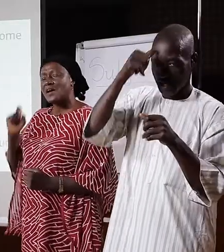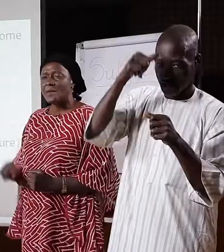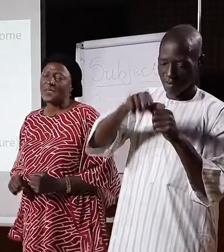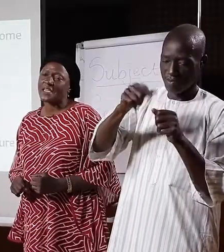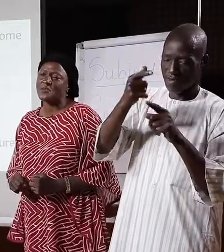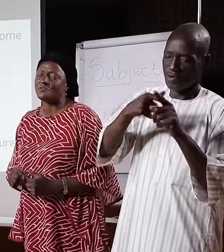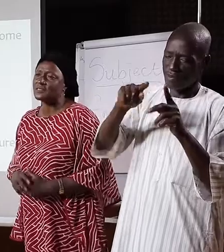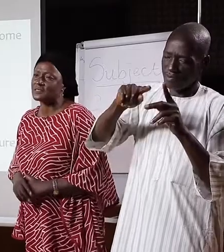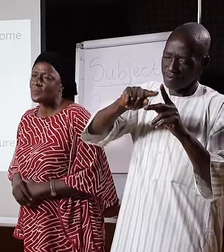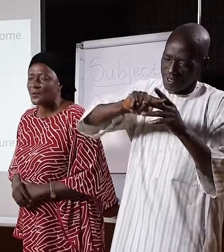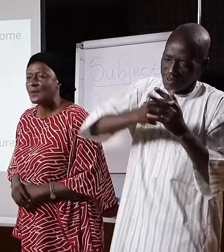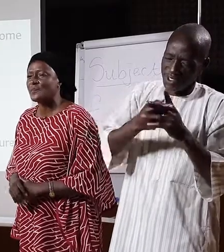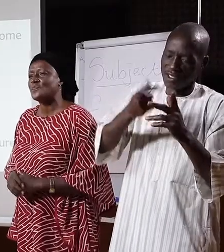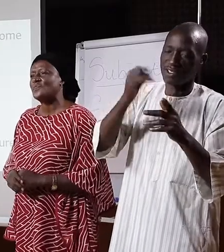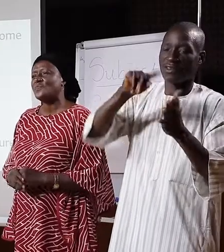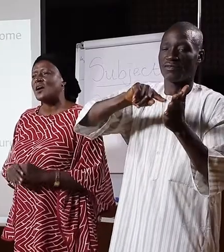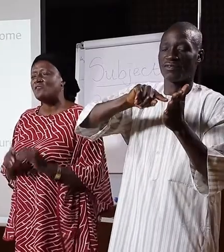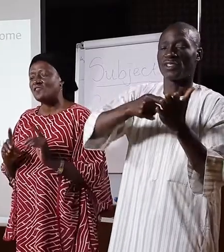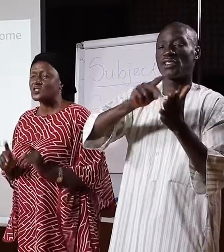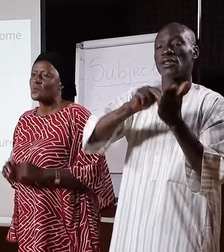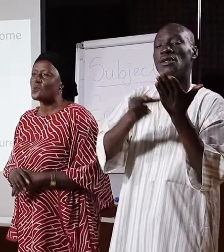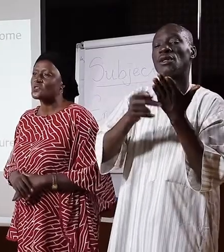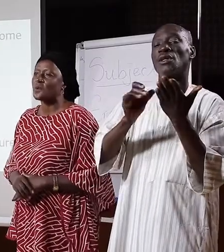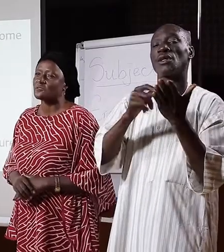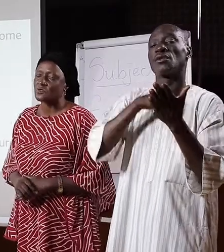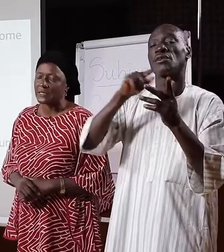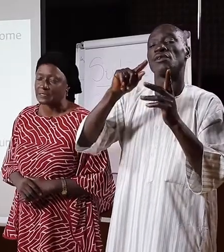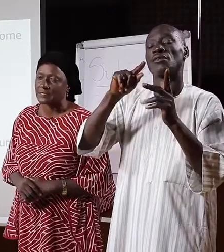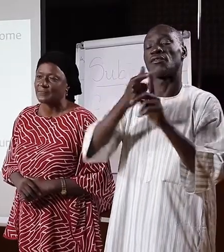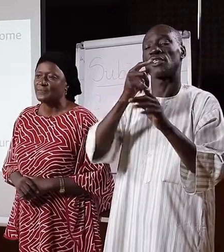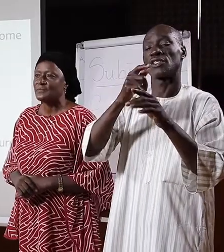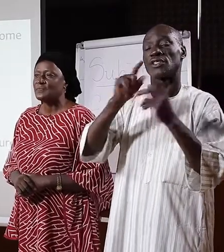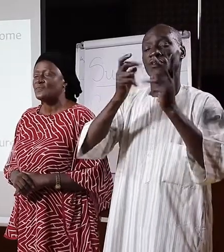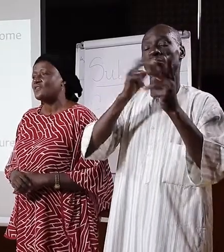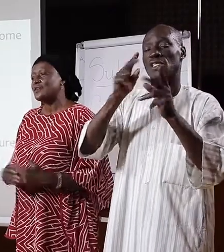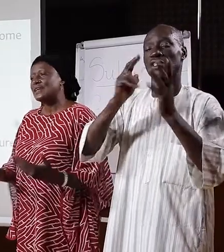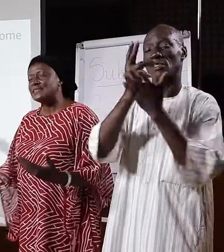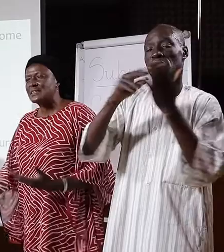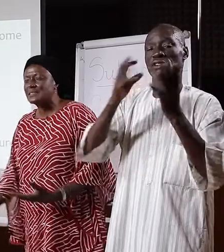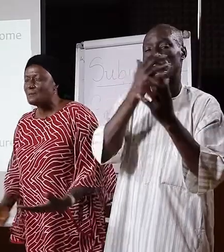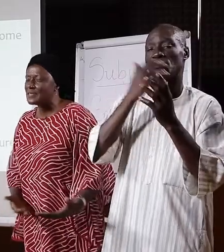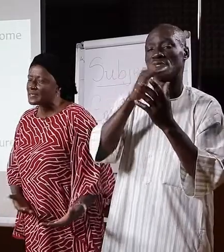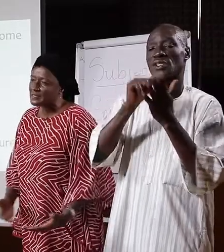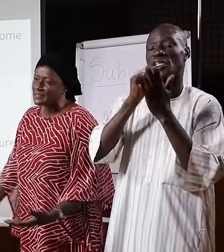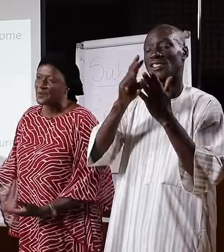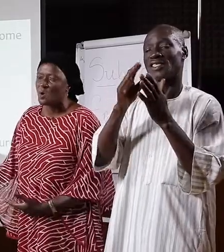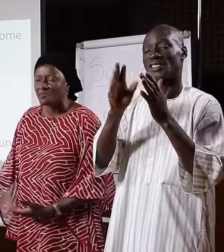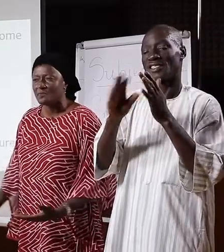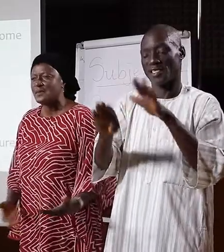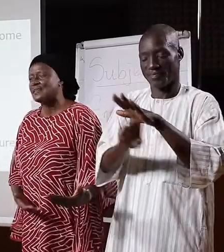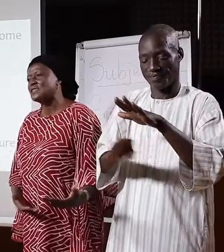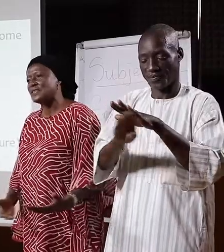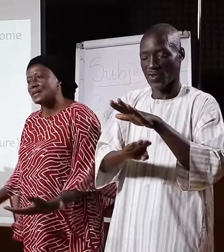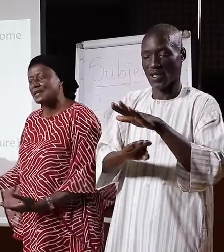the very beginning of this program, our first topic was parts of speech. That is the basis